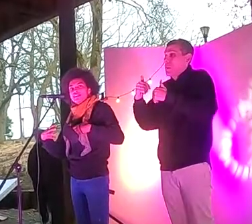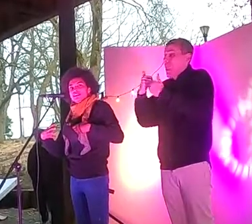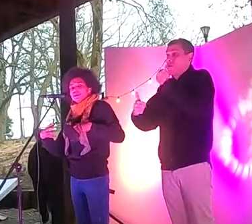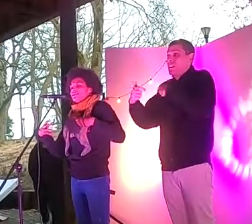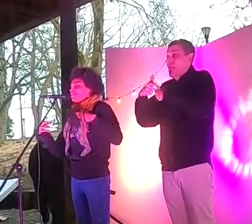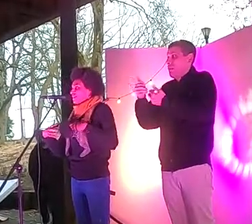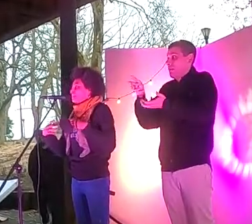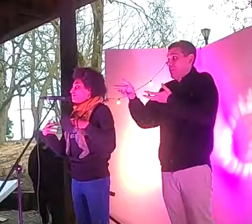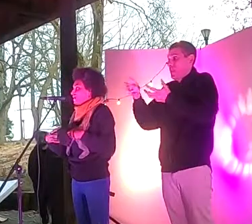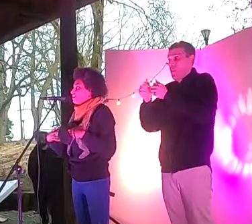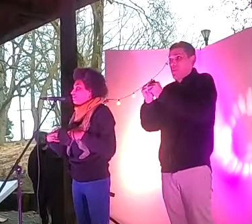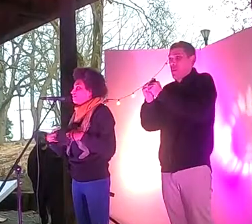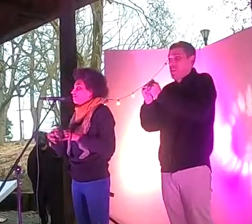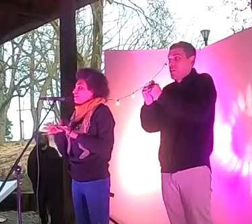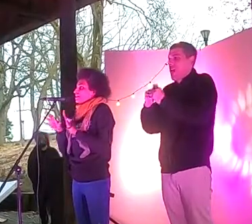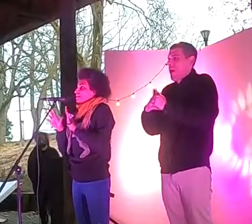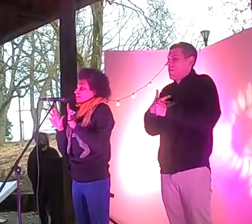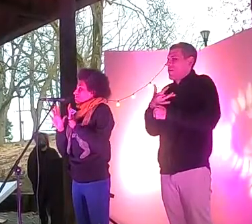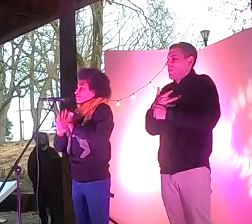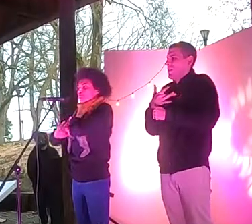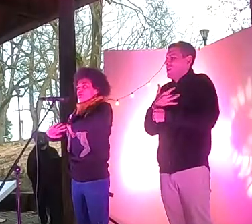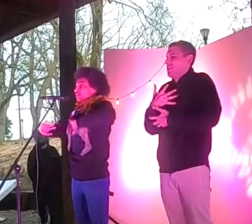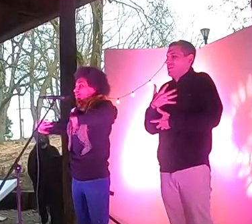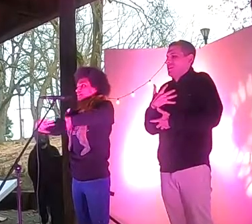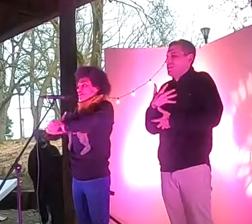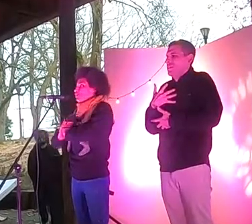felt a sense of